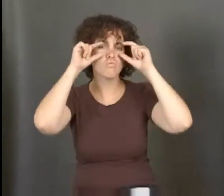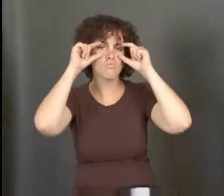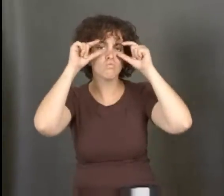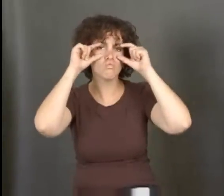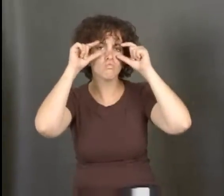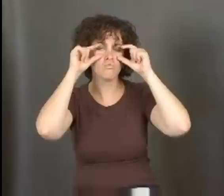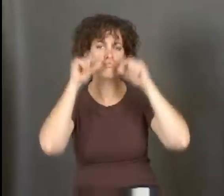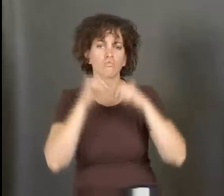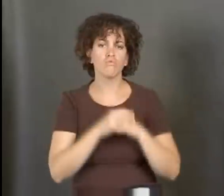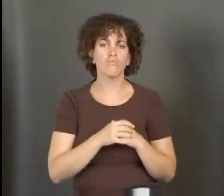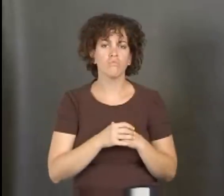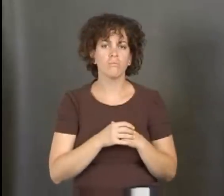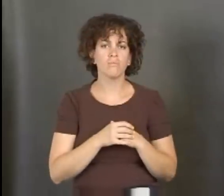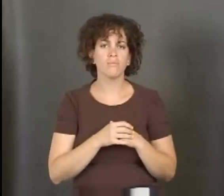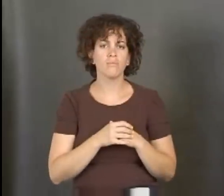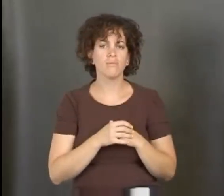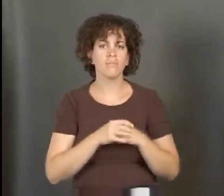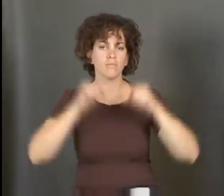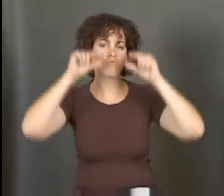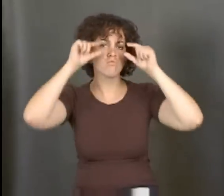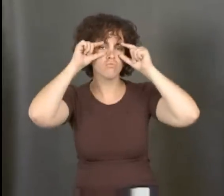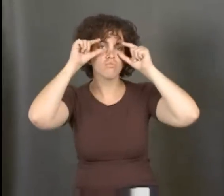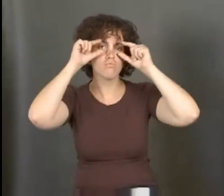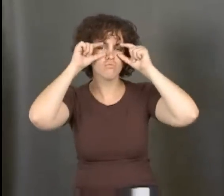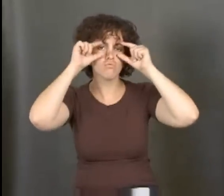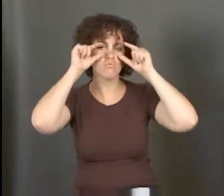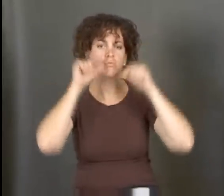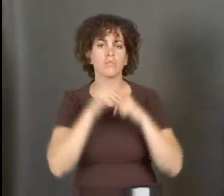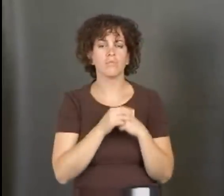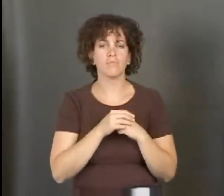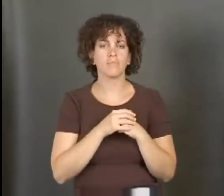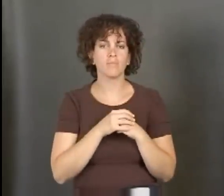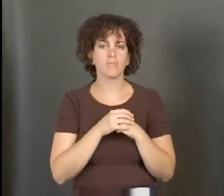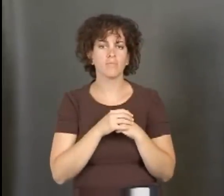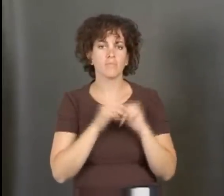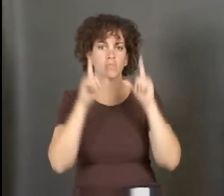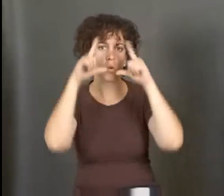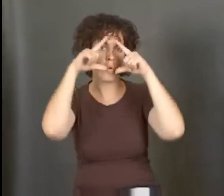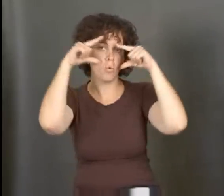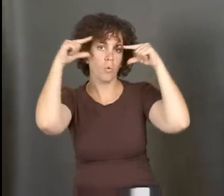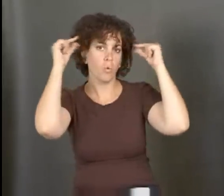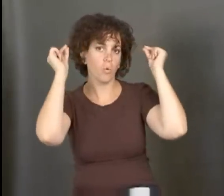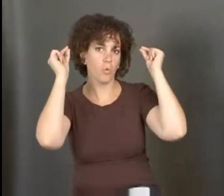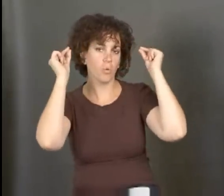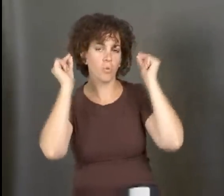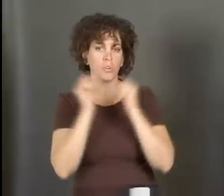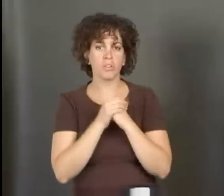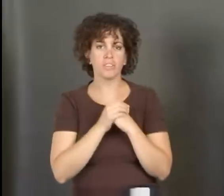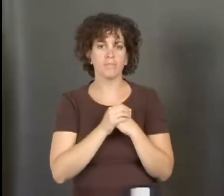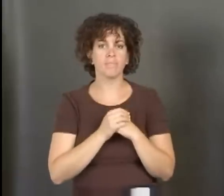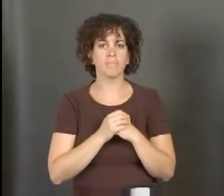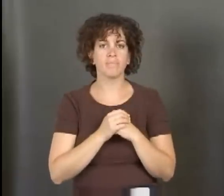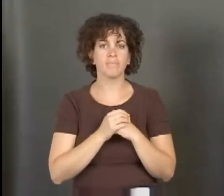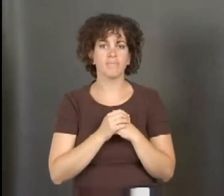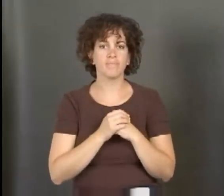Or you might show some smaller glasses. Glasses. You might show glasses that point at the